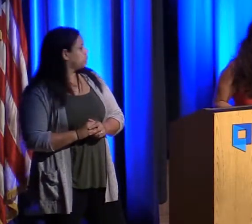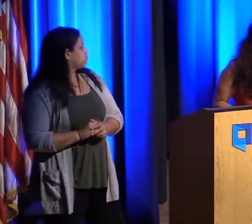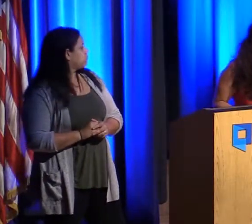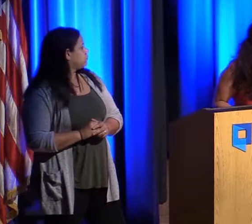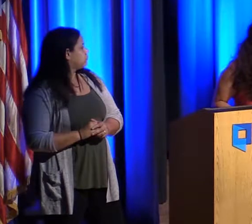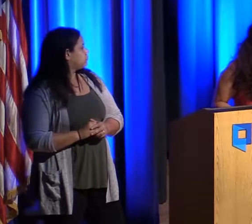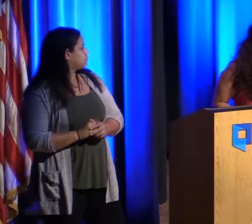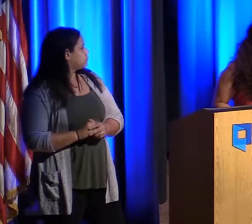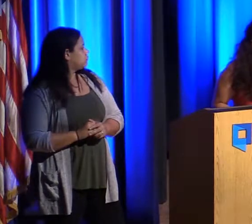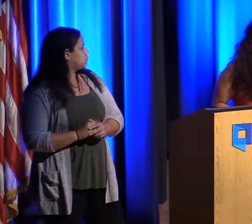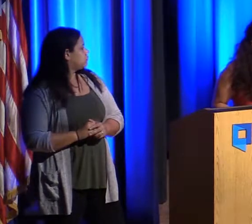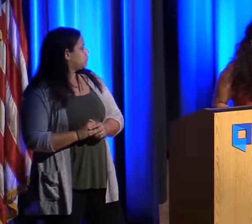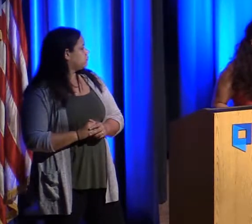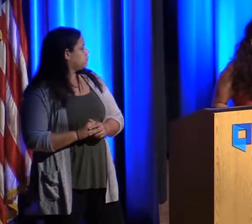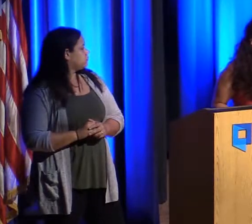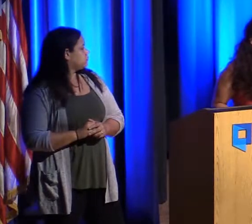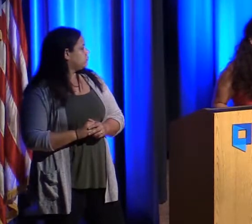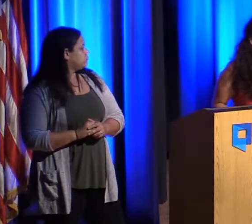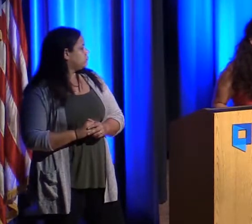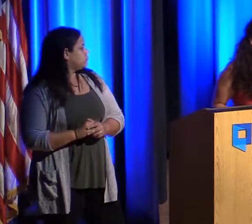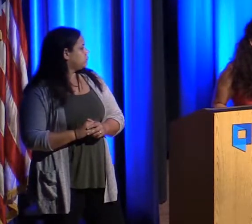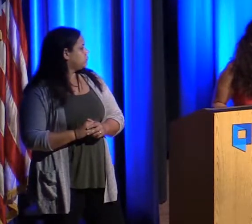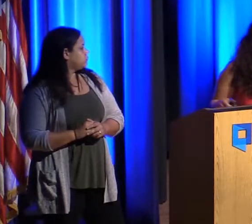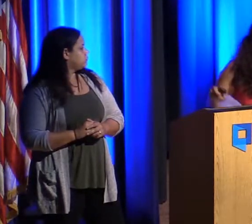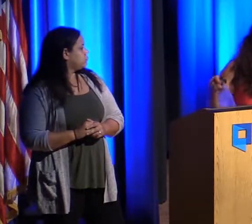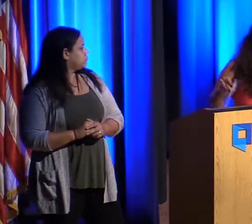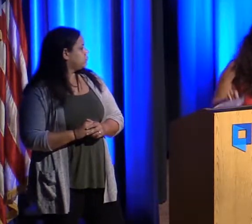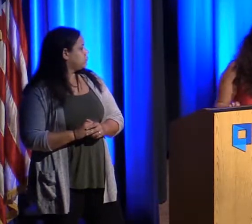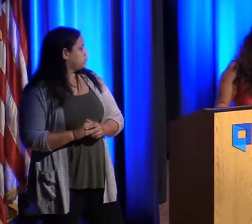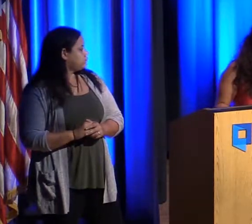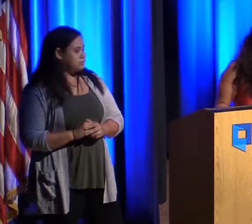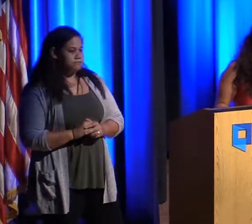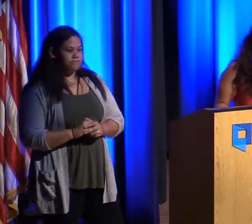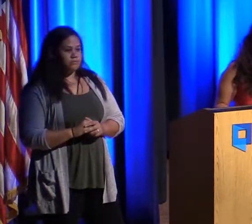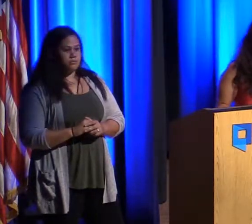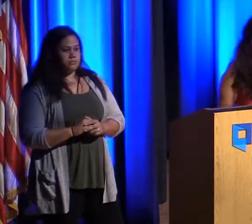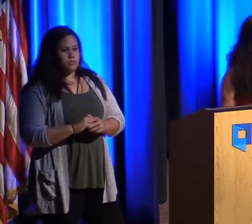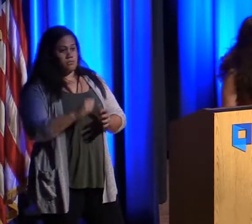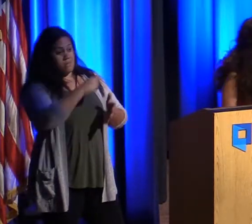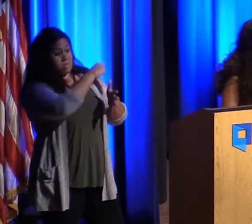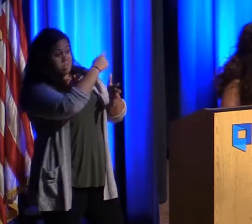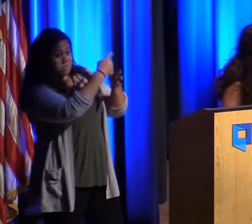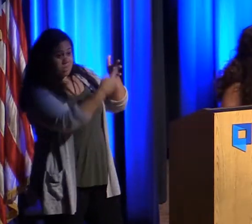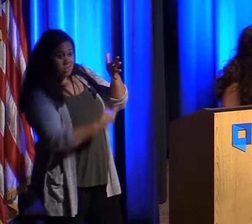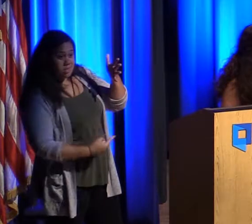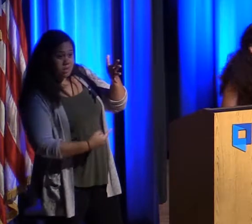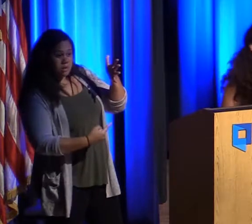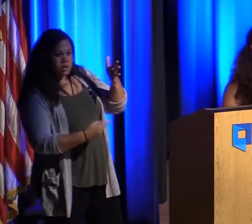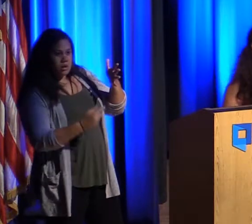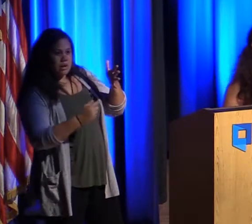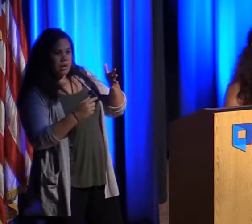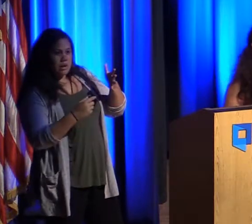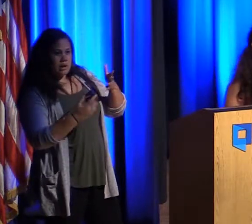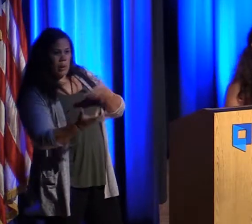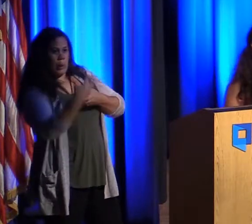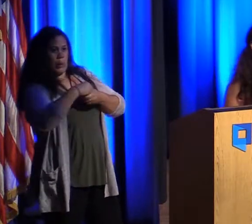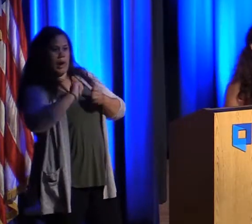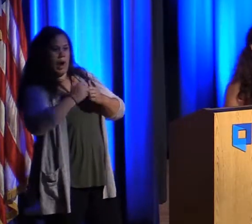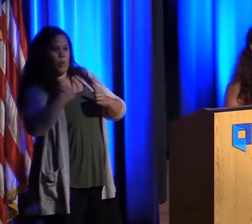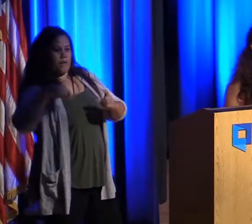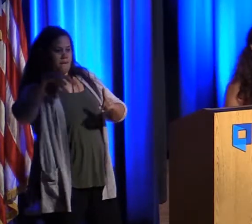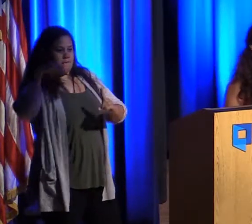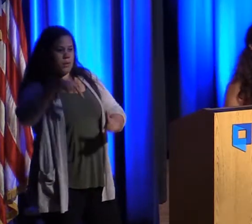And again, they are part of what forms how we view the world. And they create some of